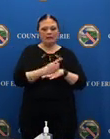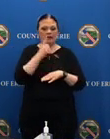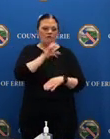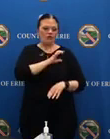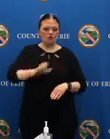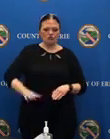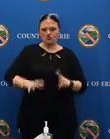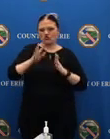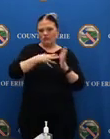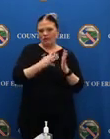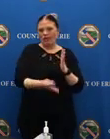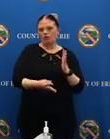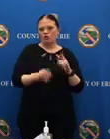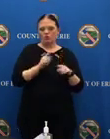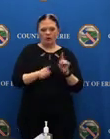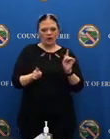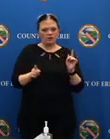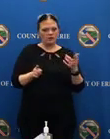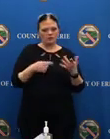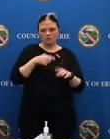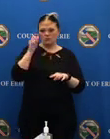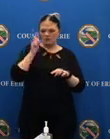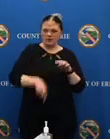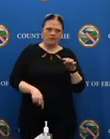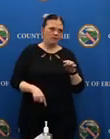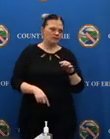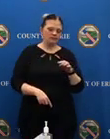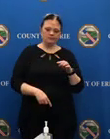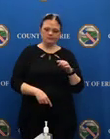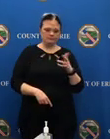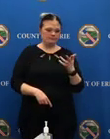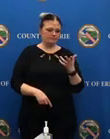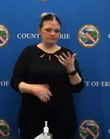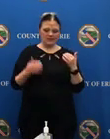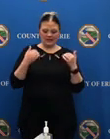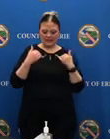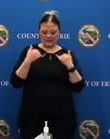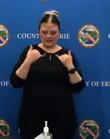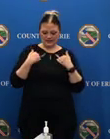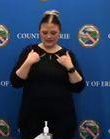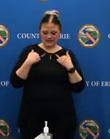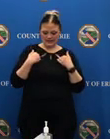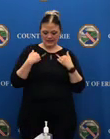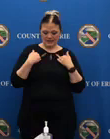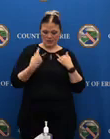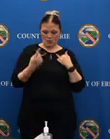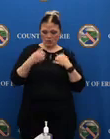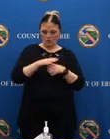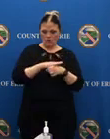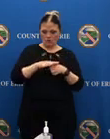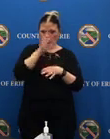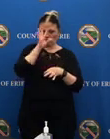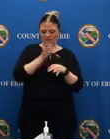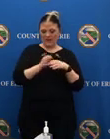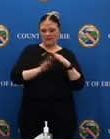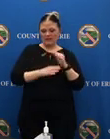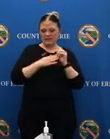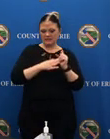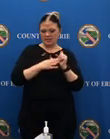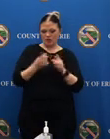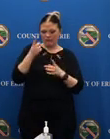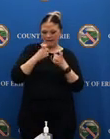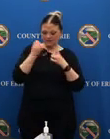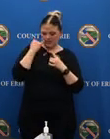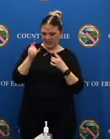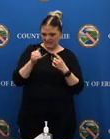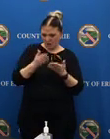calendar, but we can't have you do that. I had one local faith-based leader ask me, would it be okay